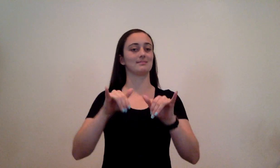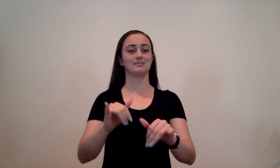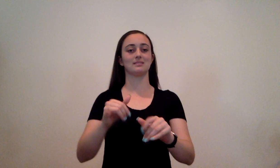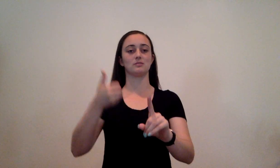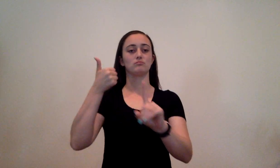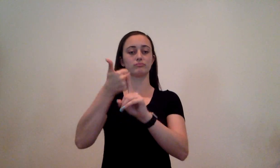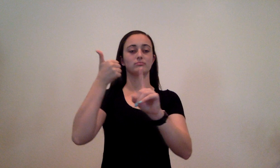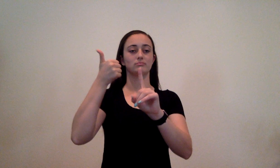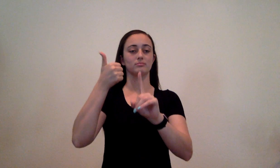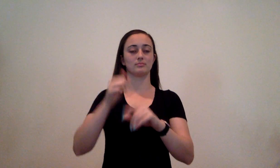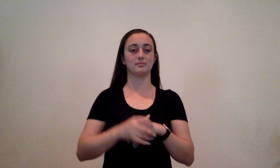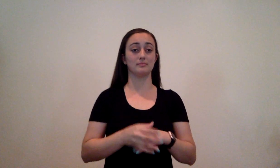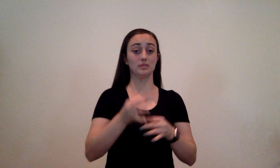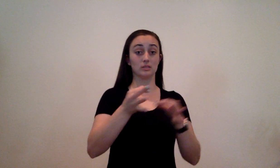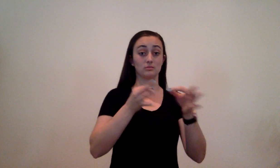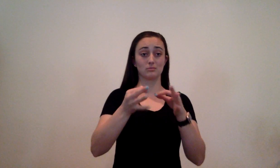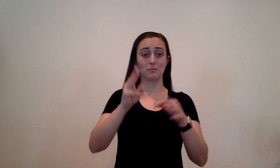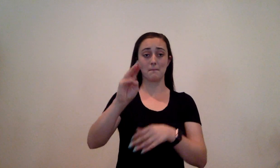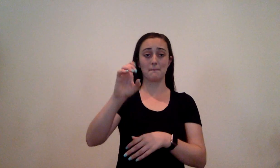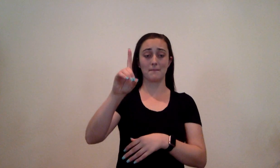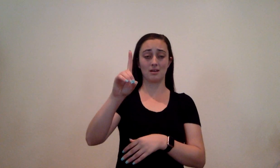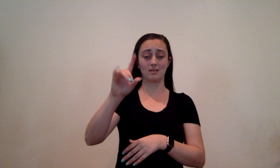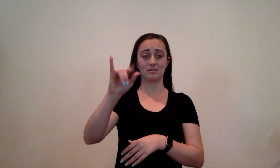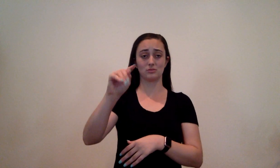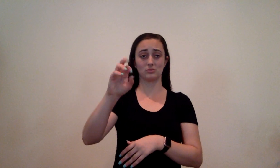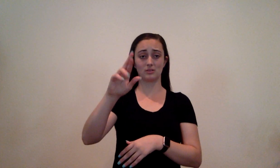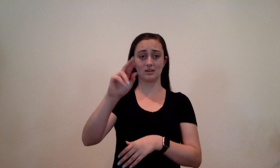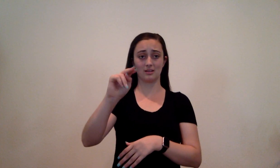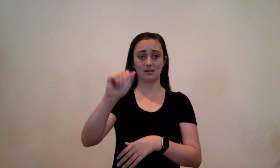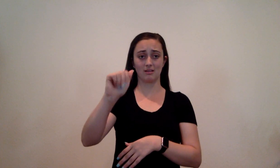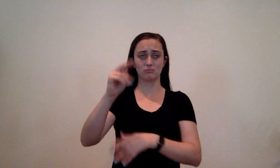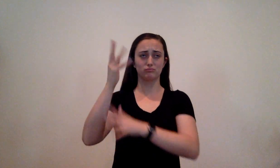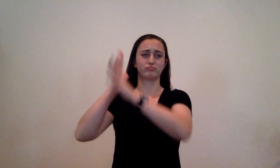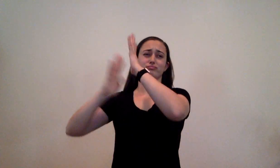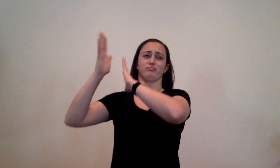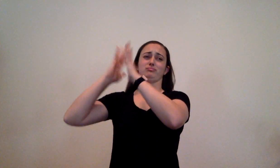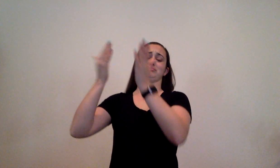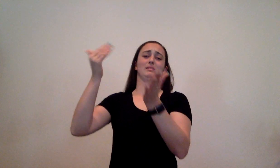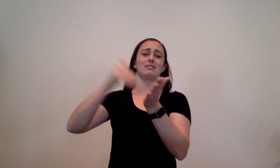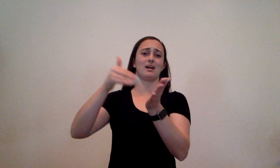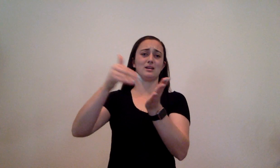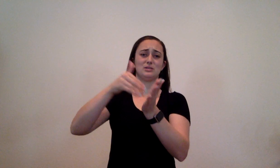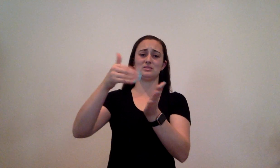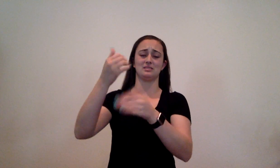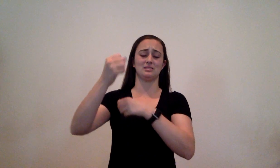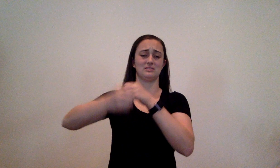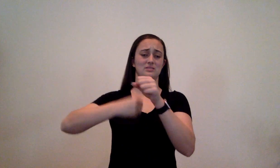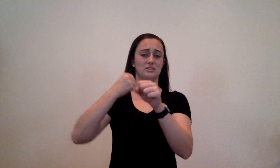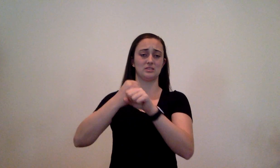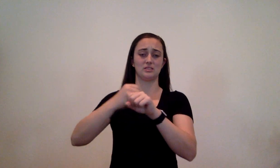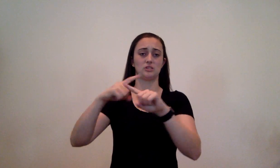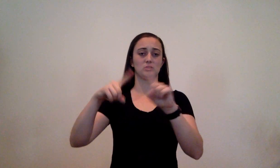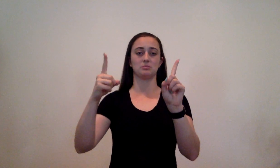Mediterranean several thousand years ago, what's really cool is they impacted so many aspects of our